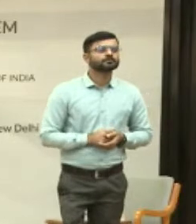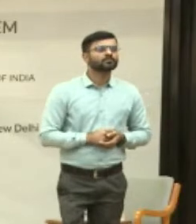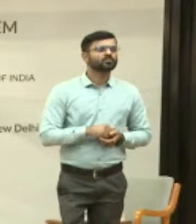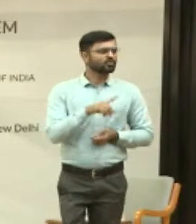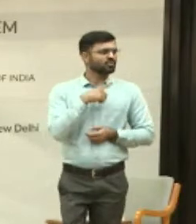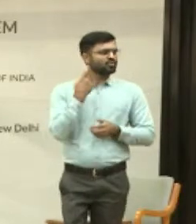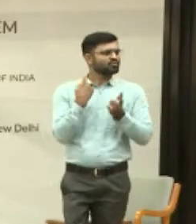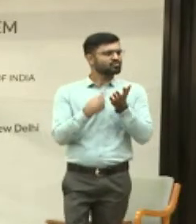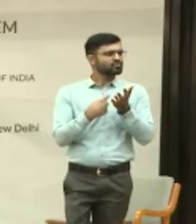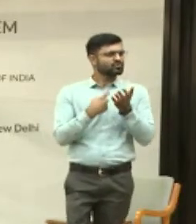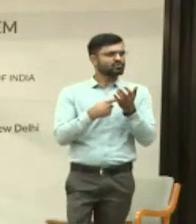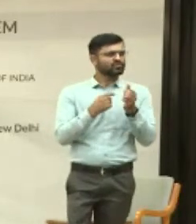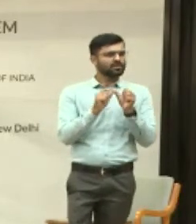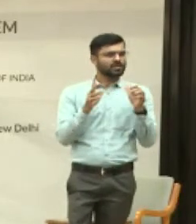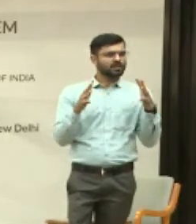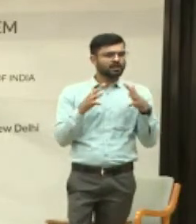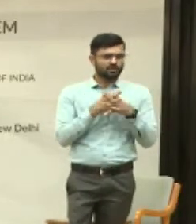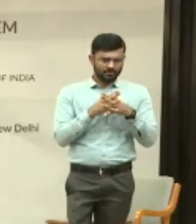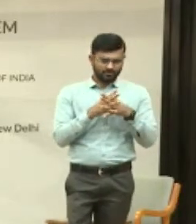Rule of law.